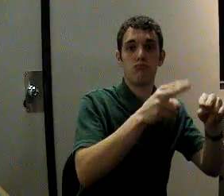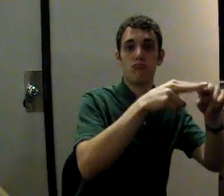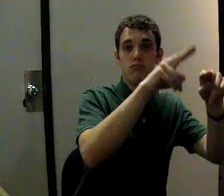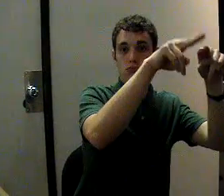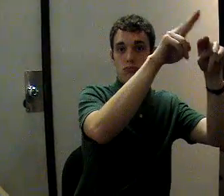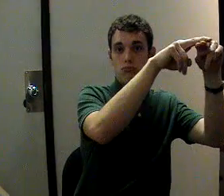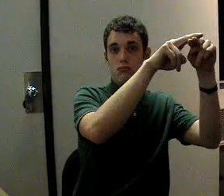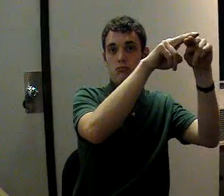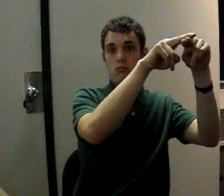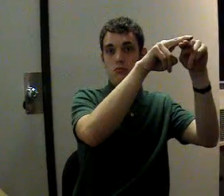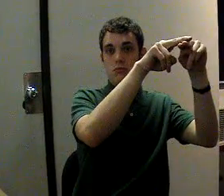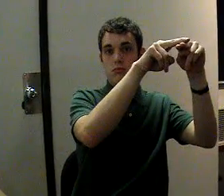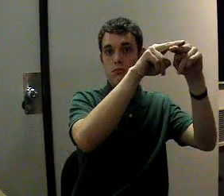Okay? Then what's going to happen?